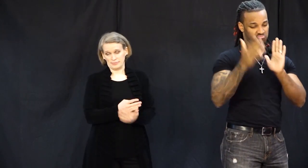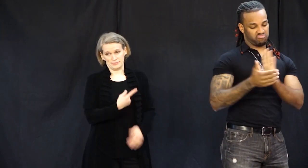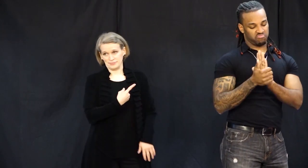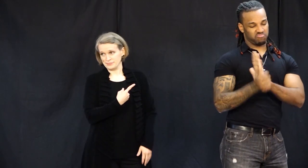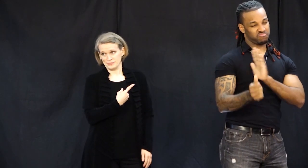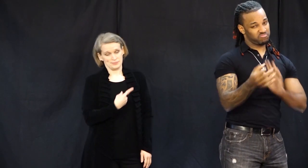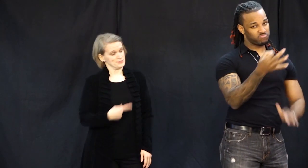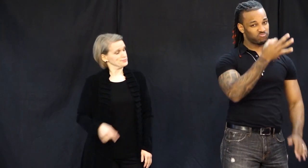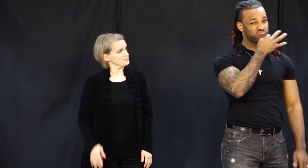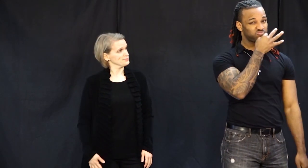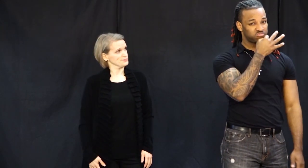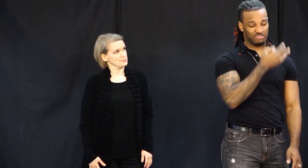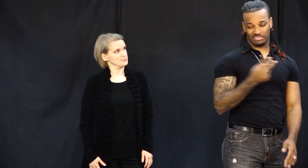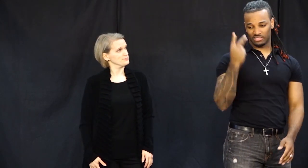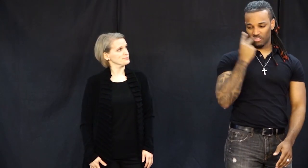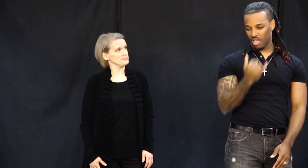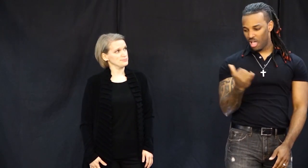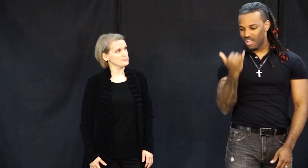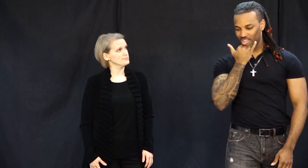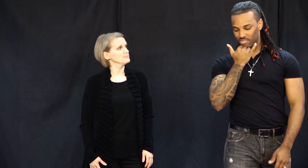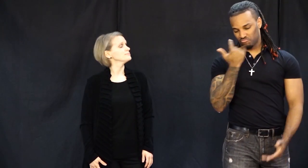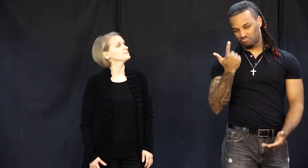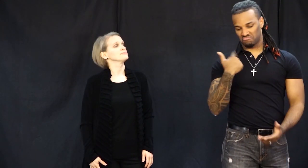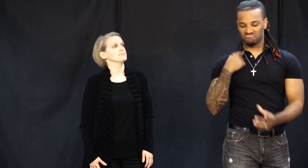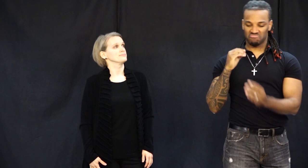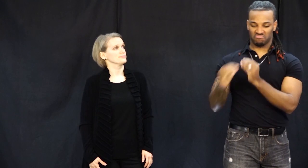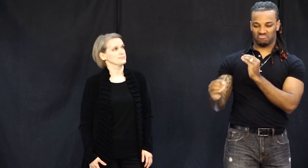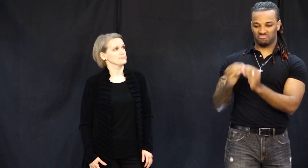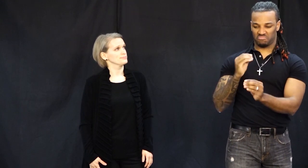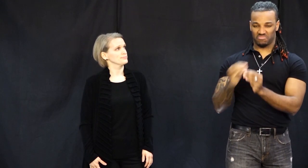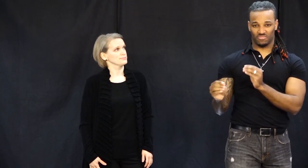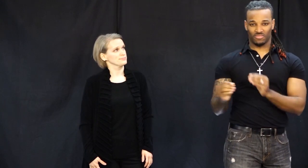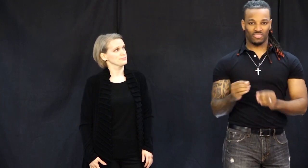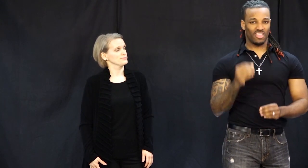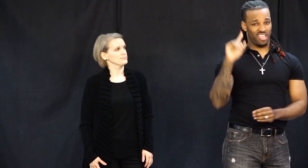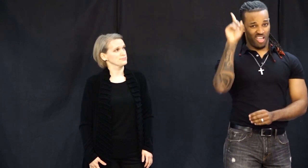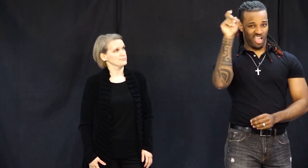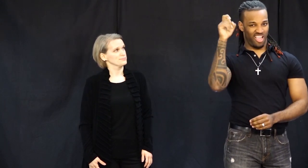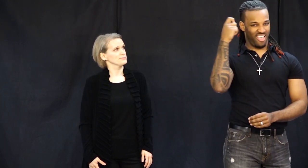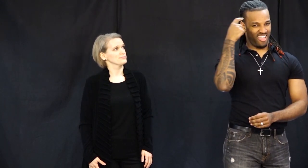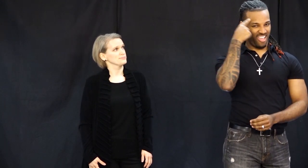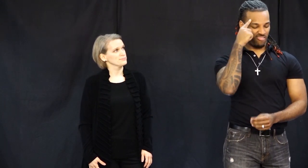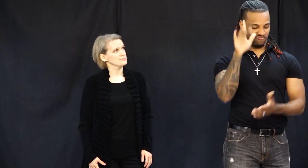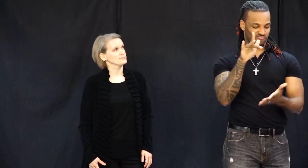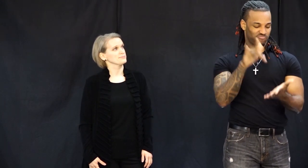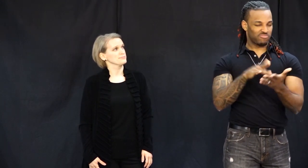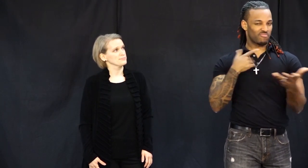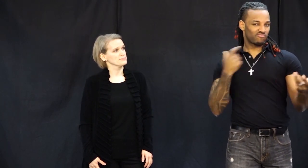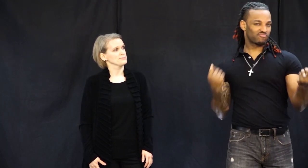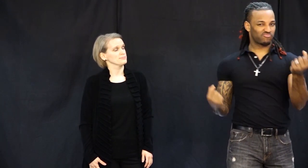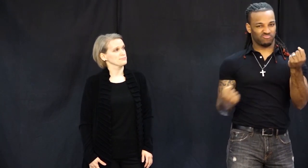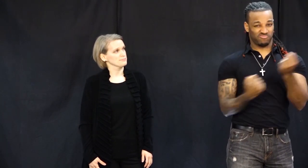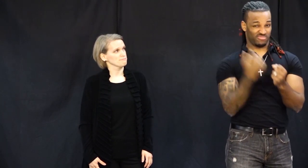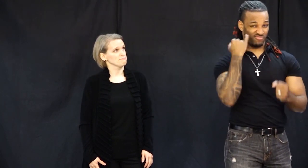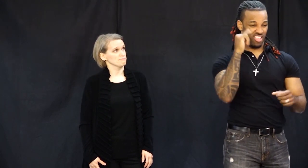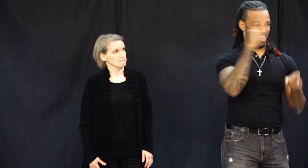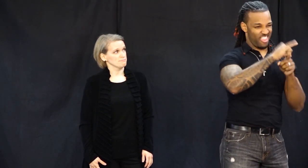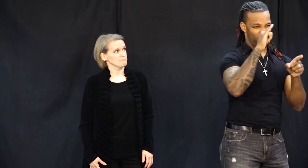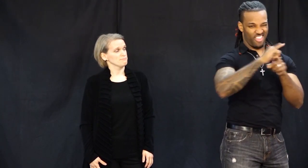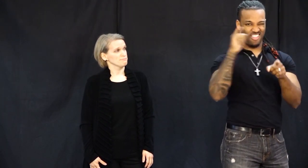law, practically perfected it. I've seen injustice in the world and I've corrected it. Now for a strong central democracy. If not, then I'll be Socrates throwing verbal